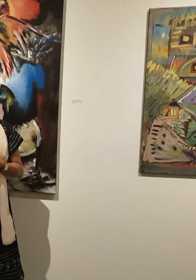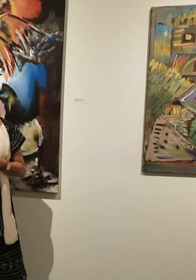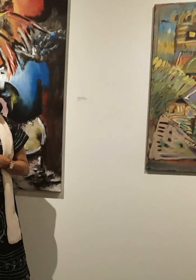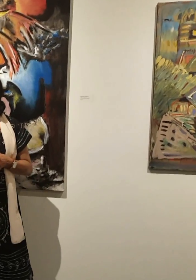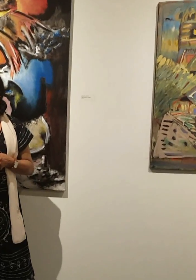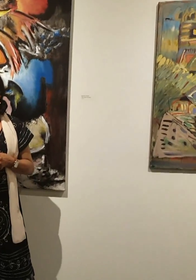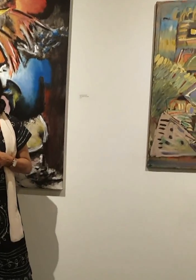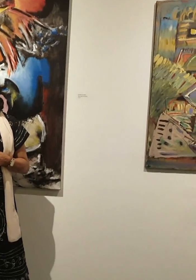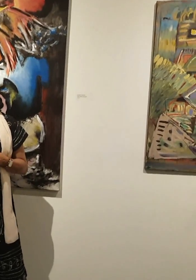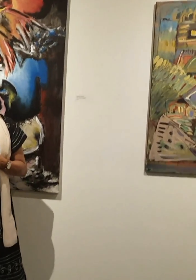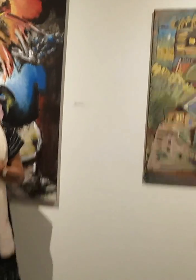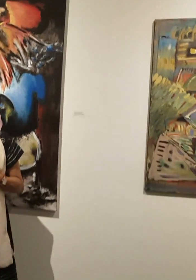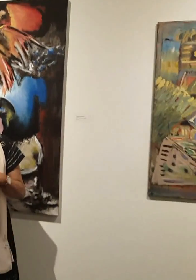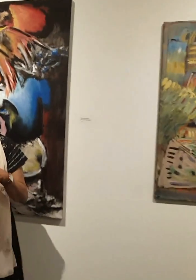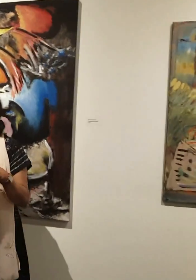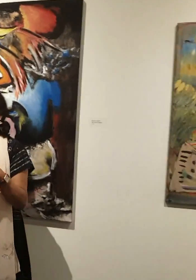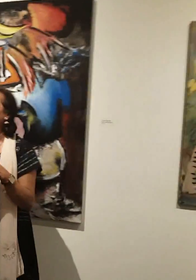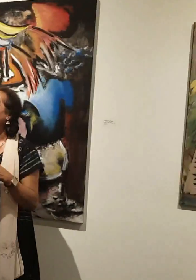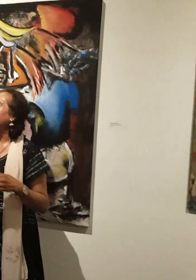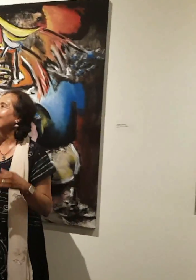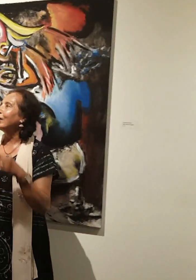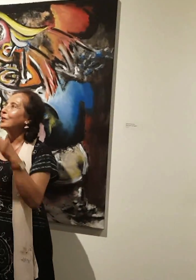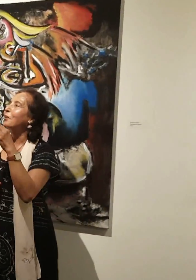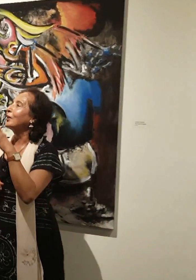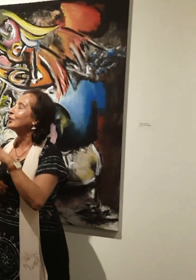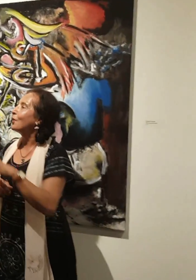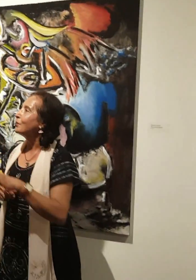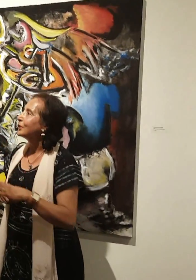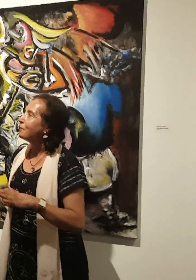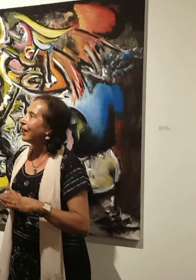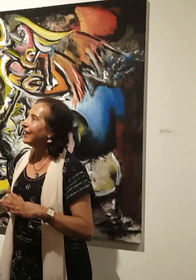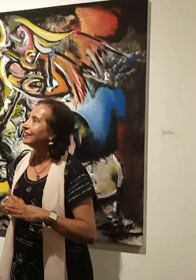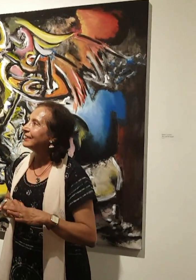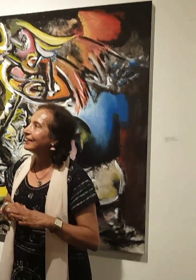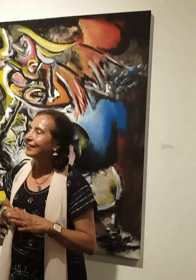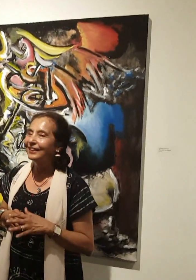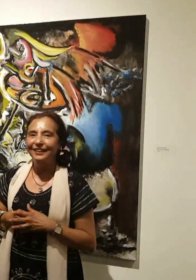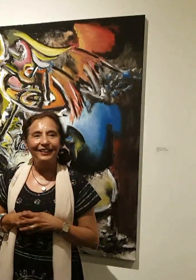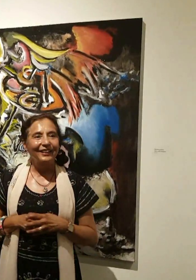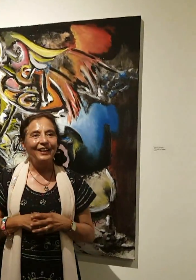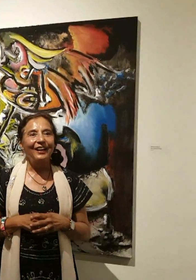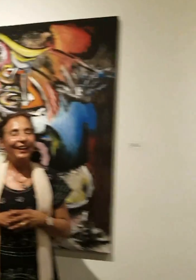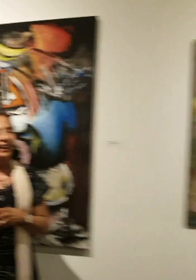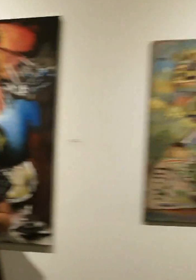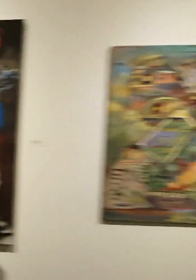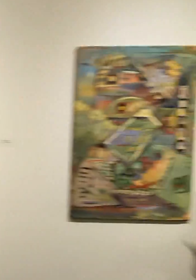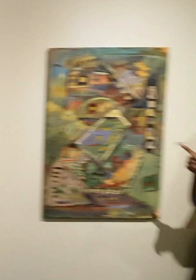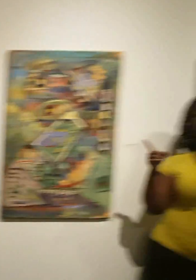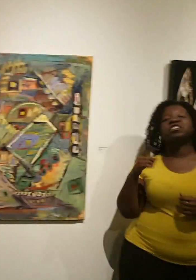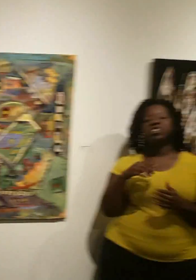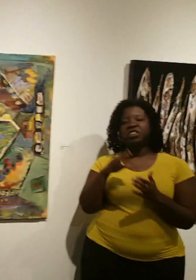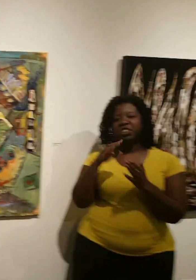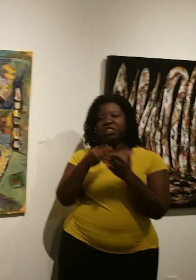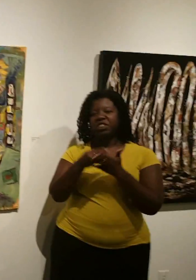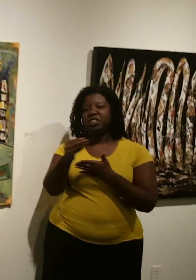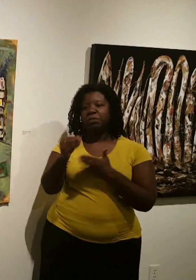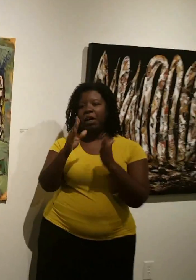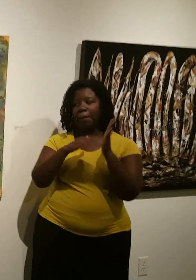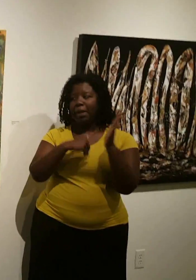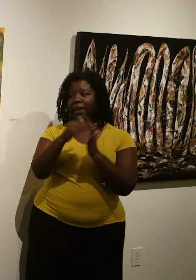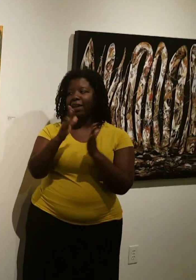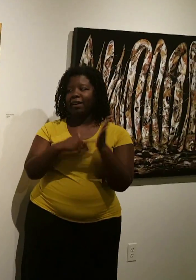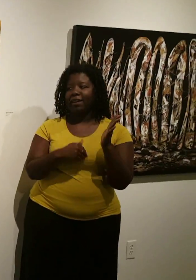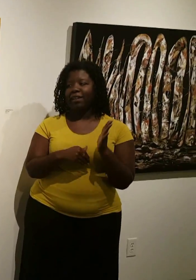you could buy a camera. I already bought so much paint. Oh, she bought paint, okay. Actually, bought I paint. bought